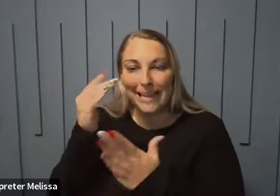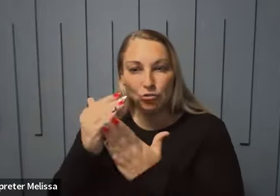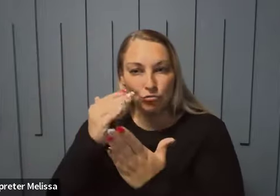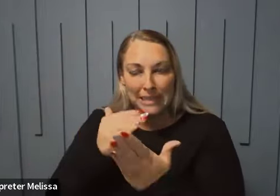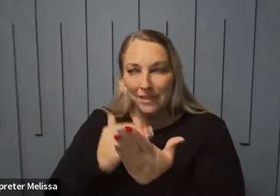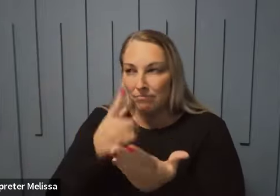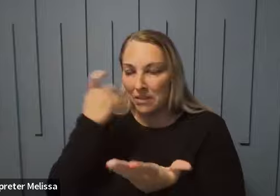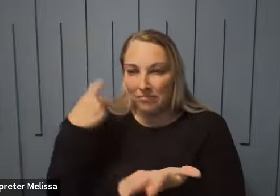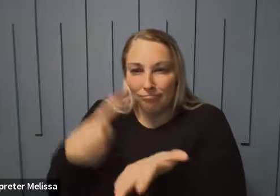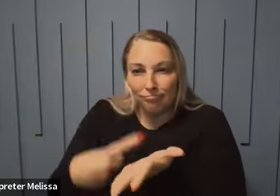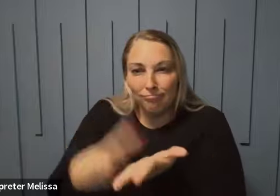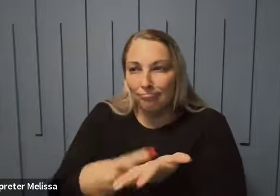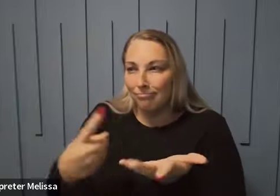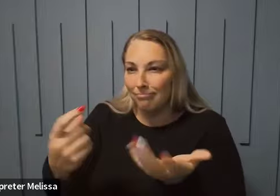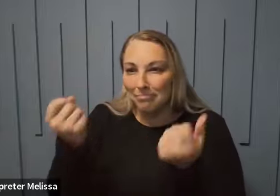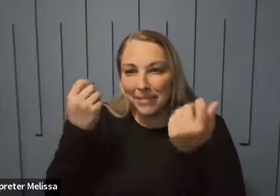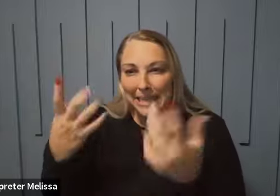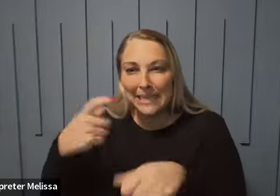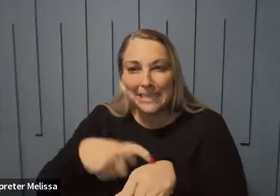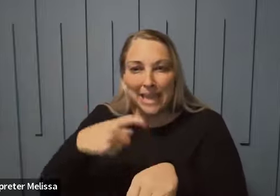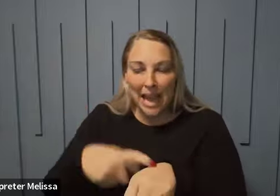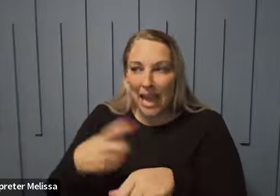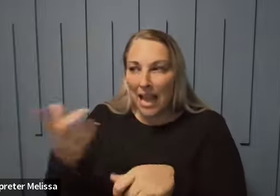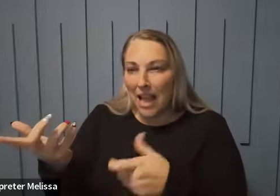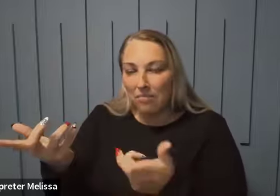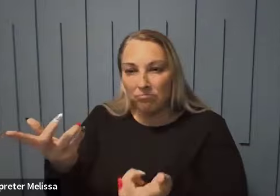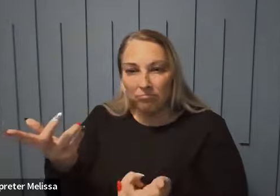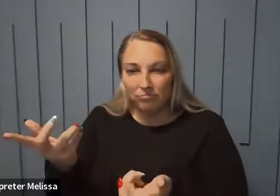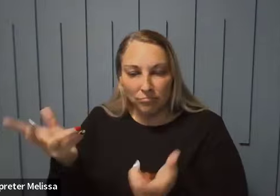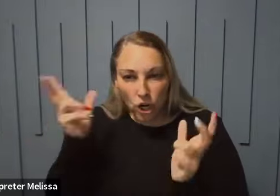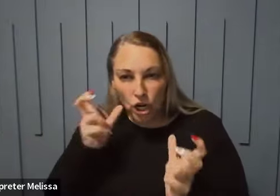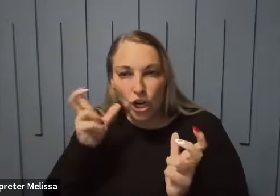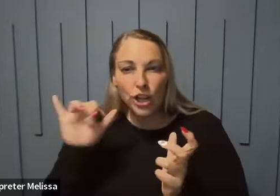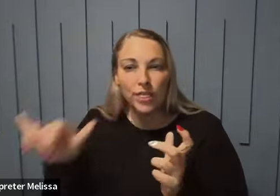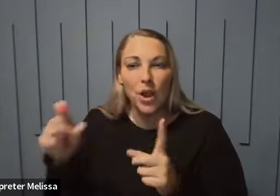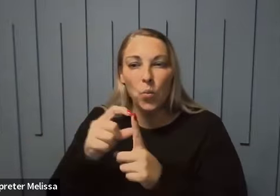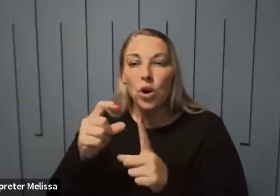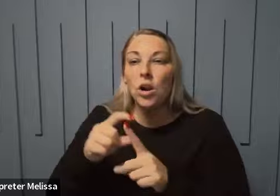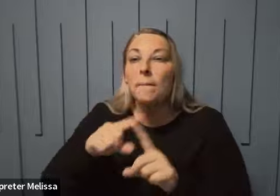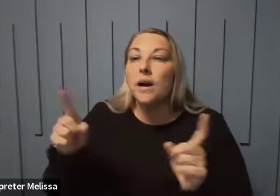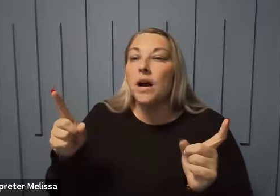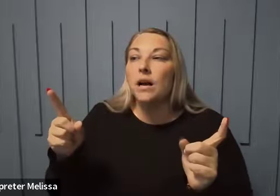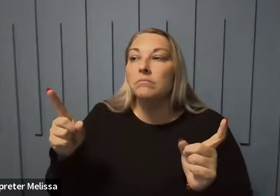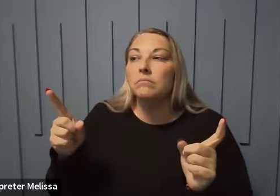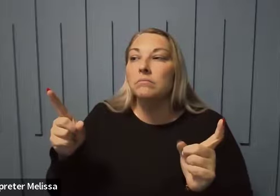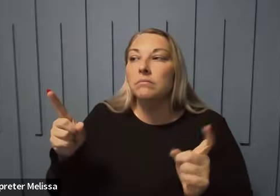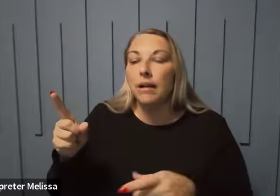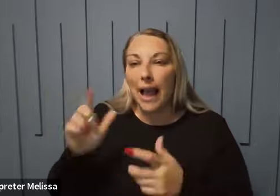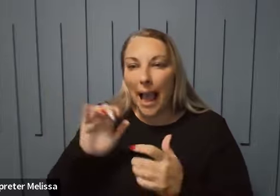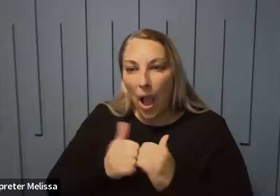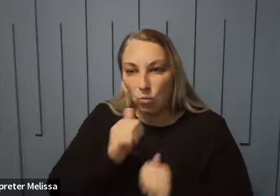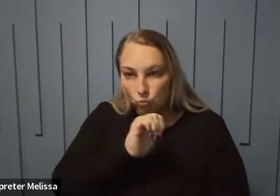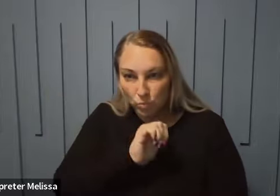of times since he had been born. But there's no way that anyone would have the expectation that he would know how